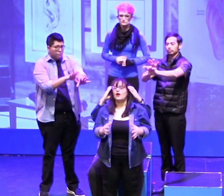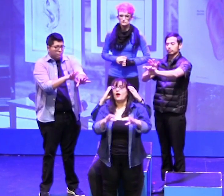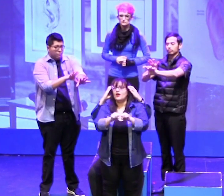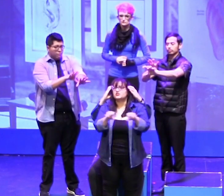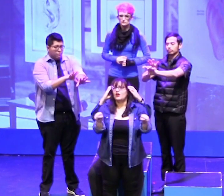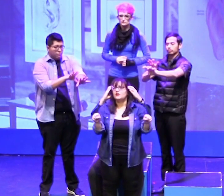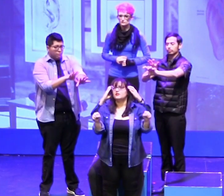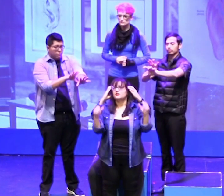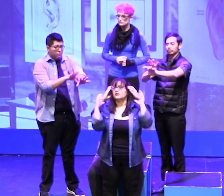Hot dog.